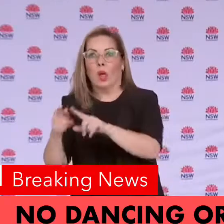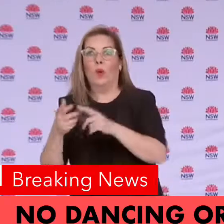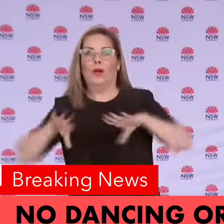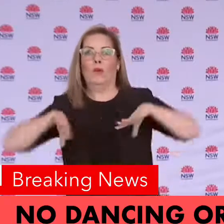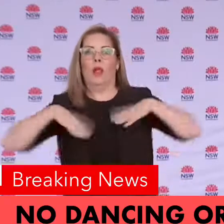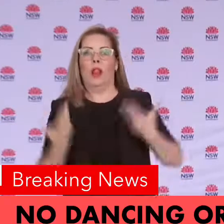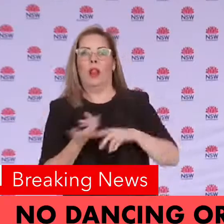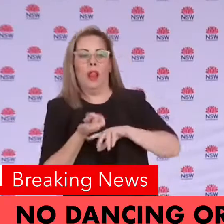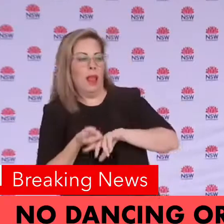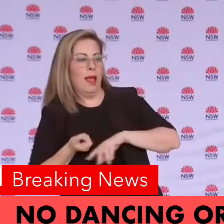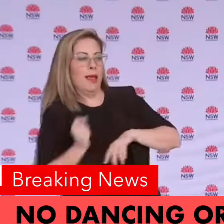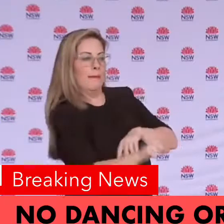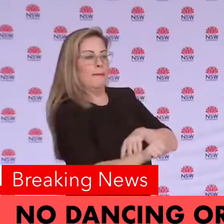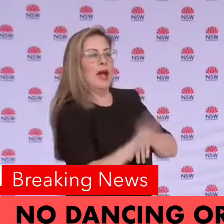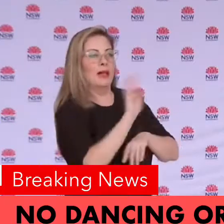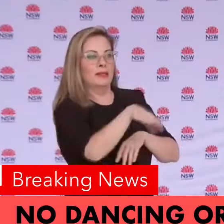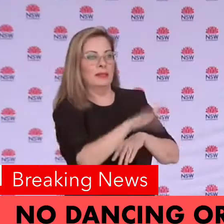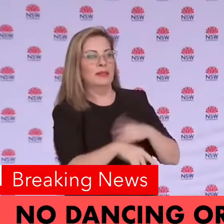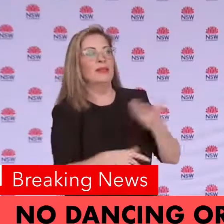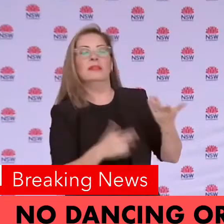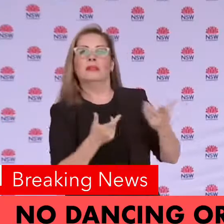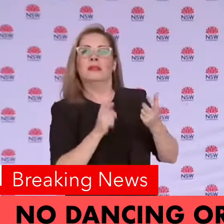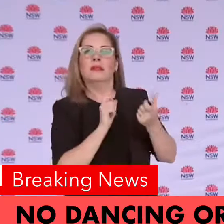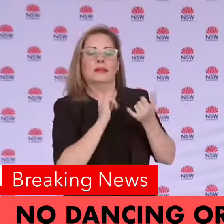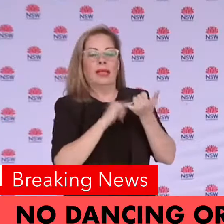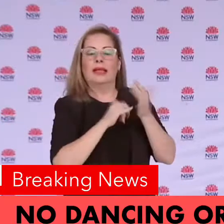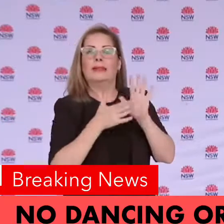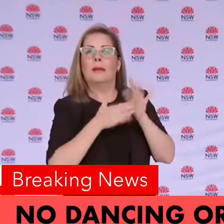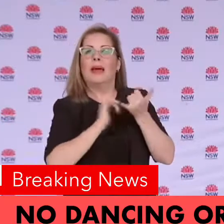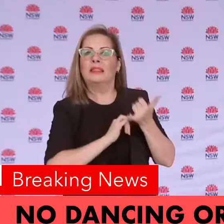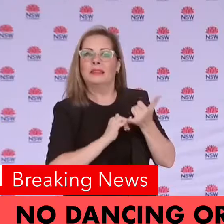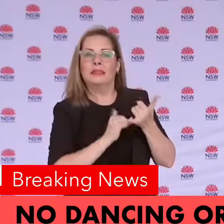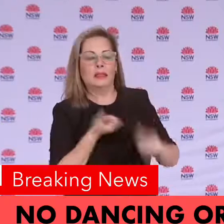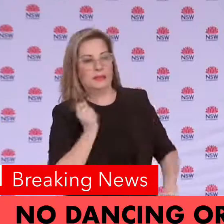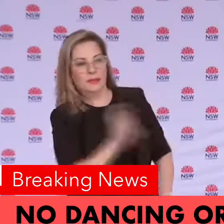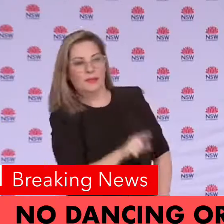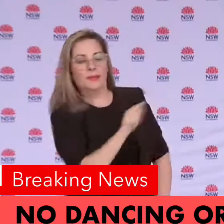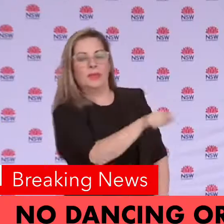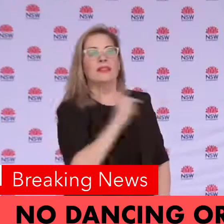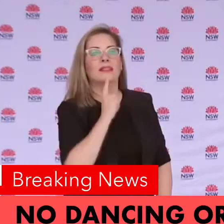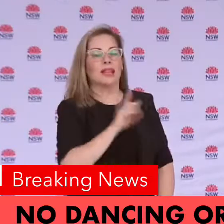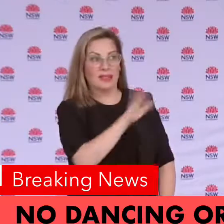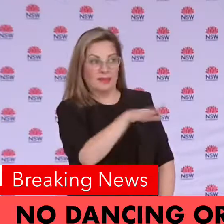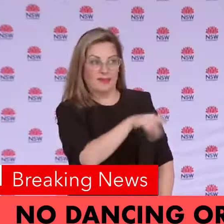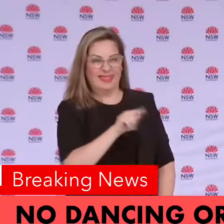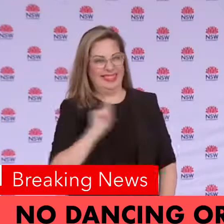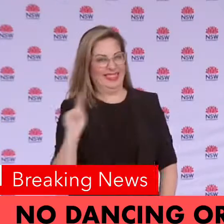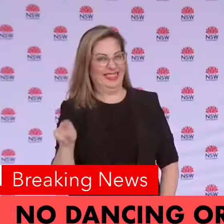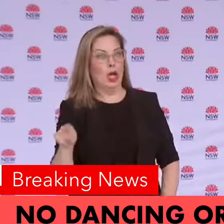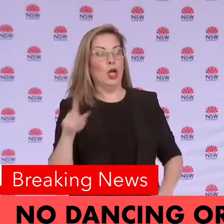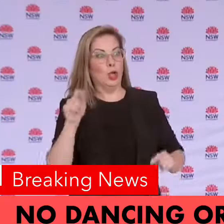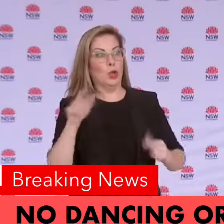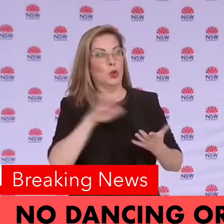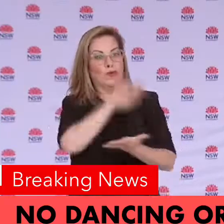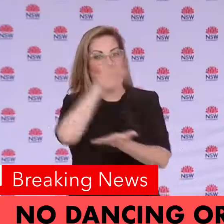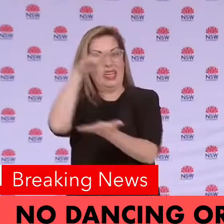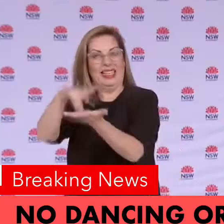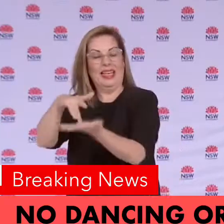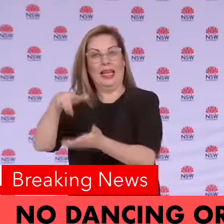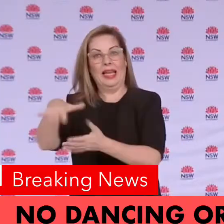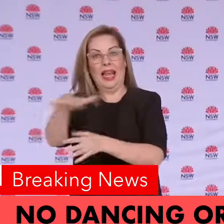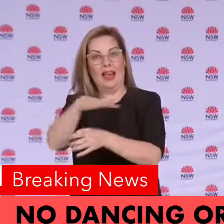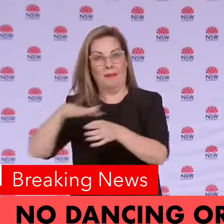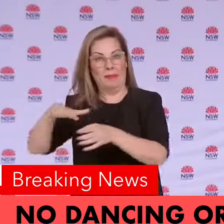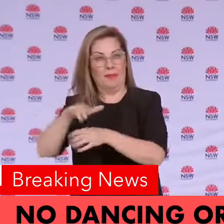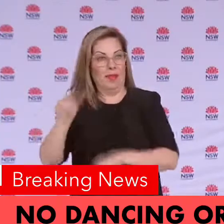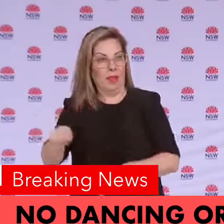advice, and that can happen within whenever we've recognised a site, so very promptly, and that will tell you you've been in a venue where